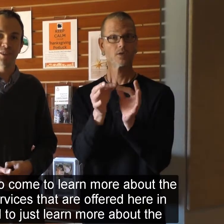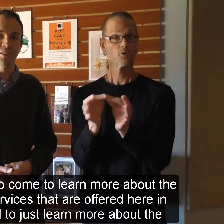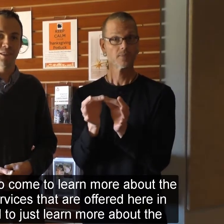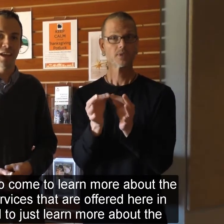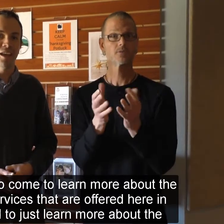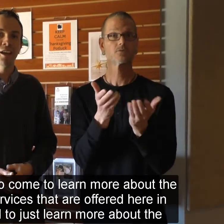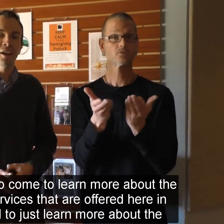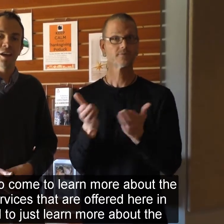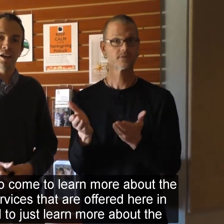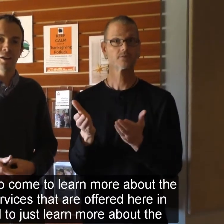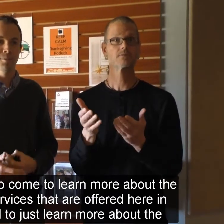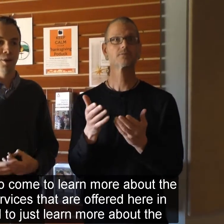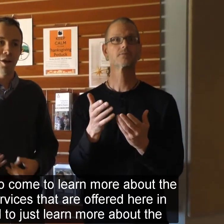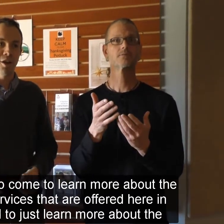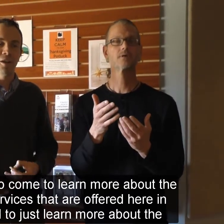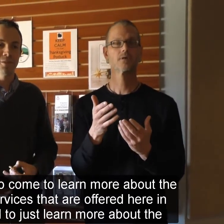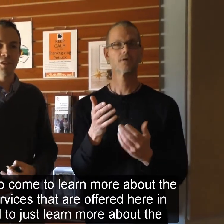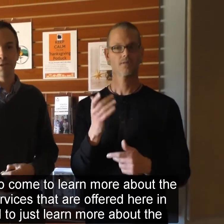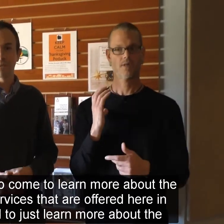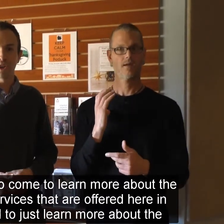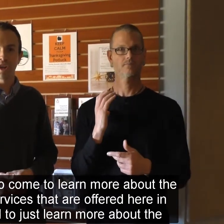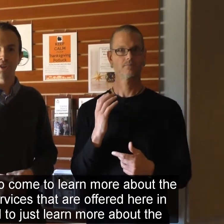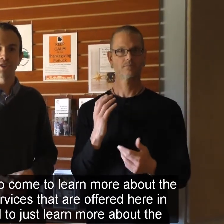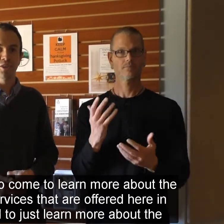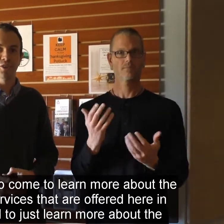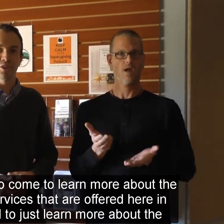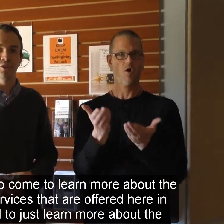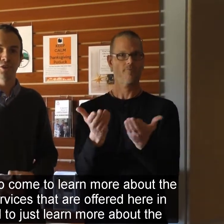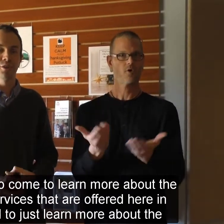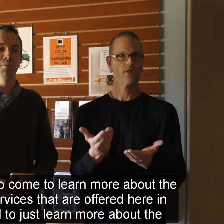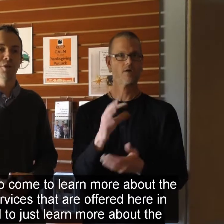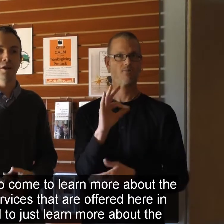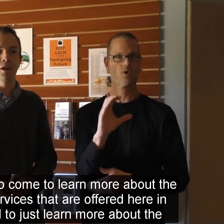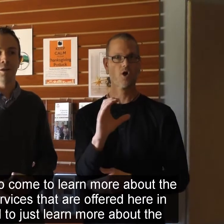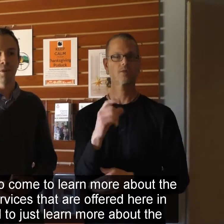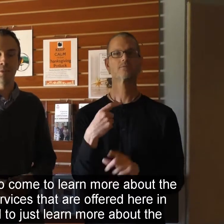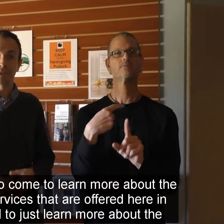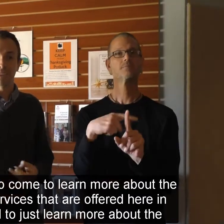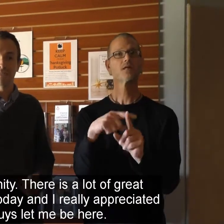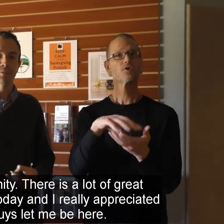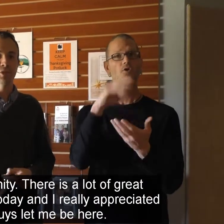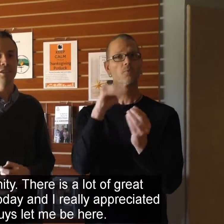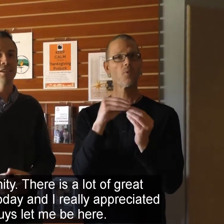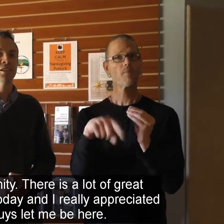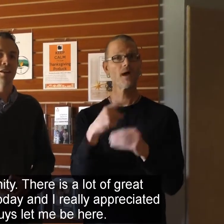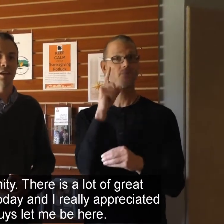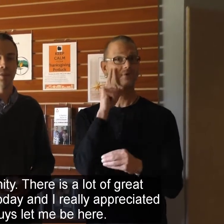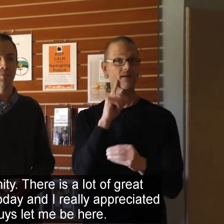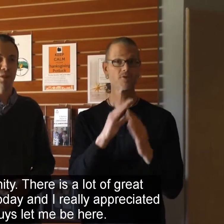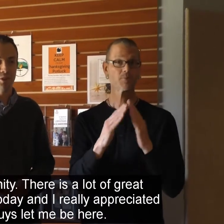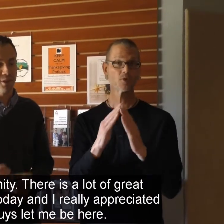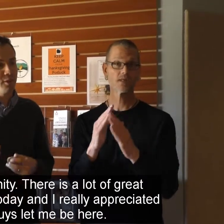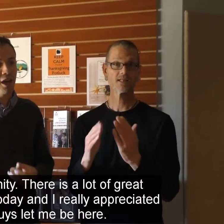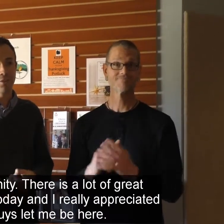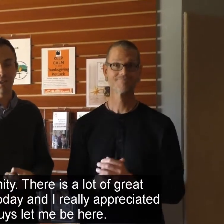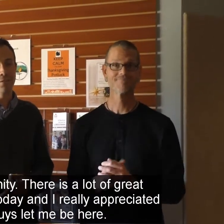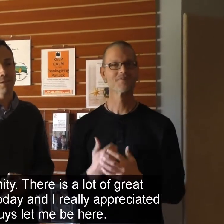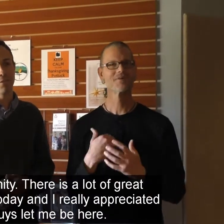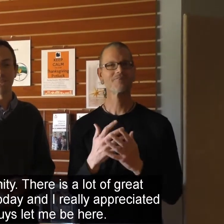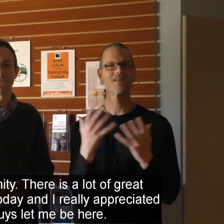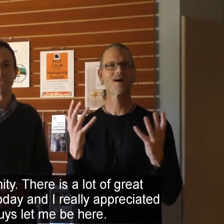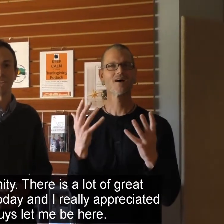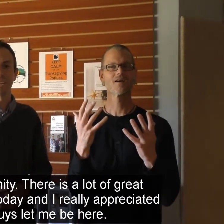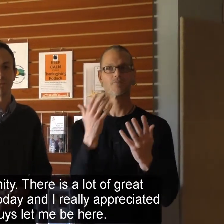interpretation services that are offered here in Fort Collins and just learn more about the deaf community. There is a lot of